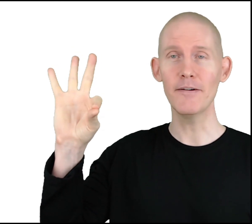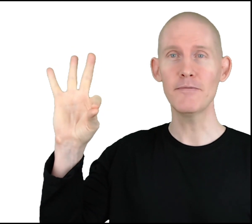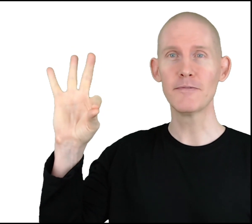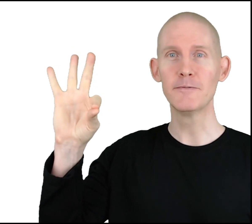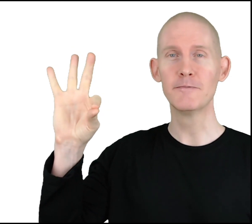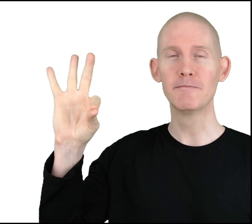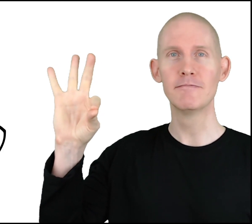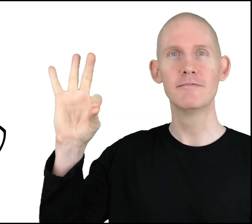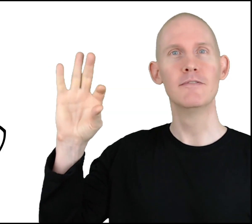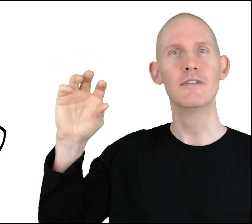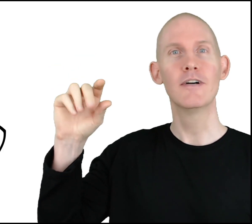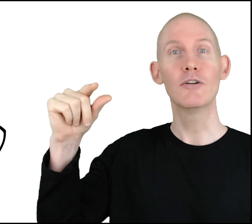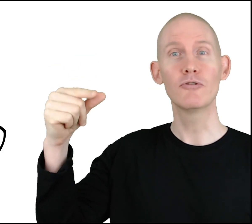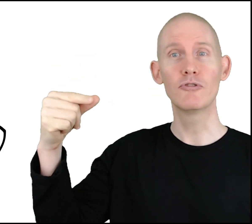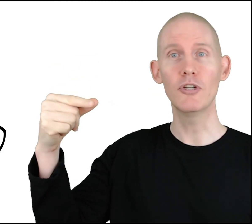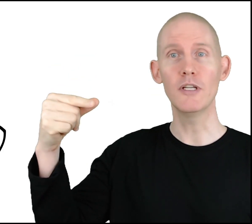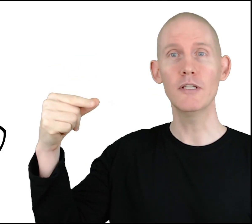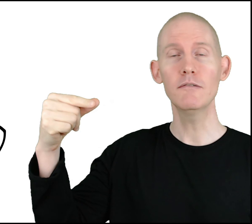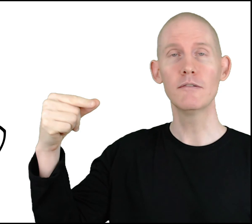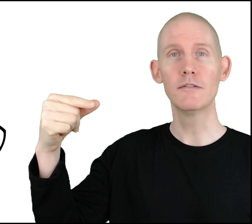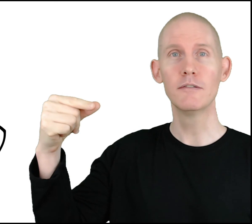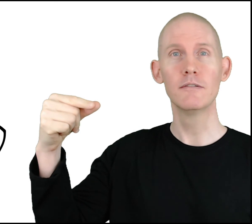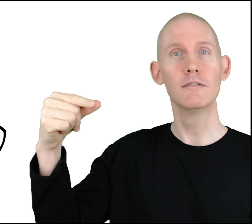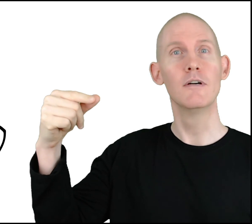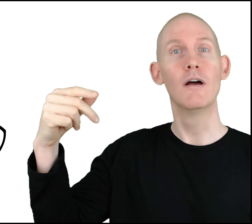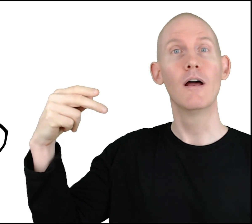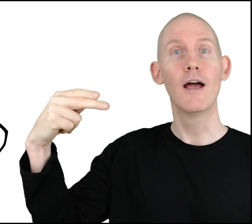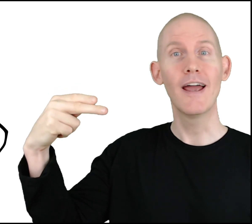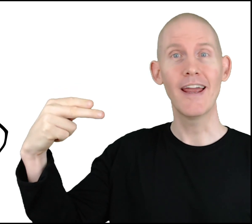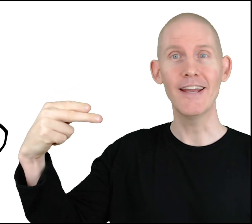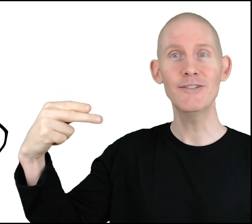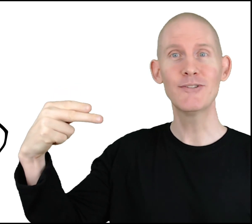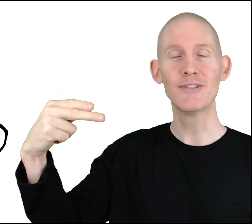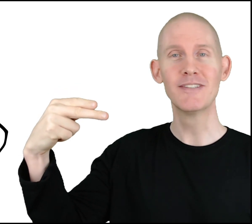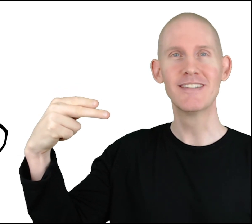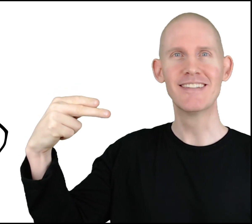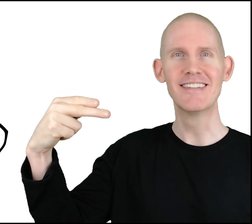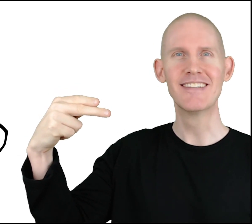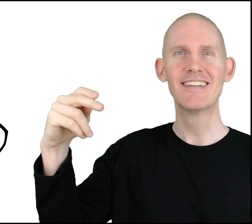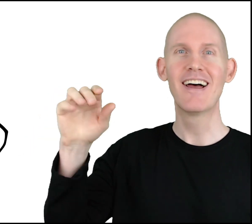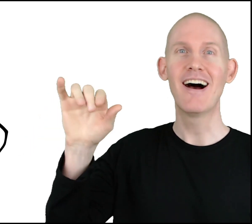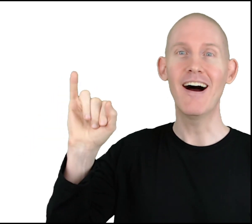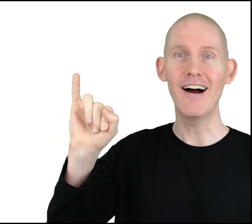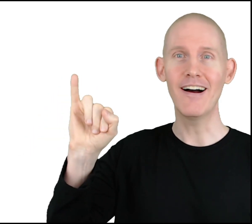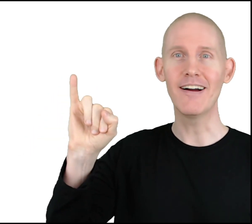F, G, H, I,